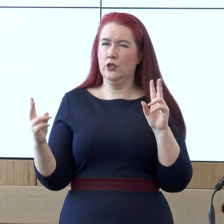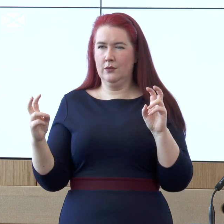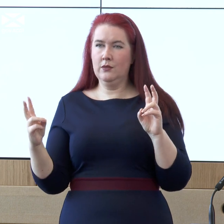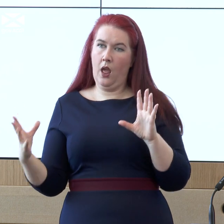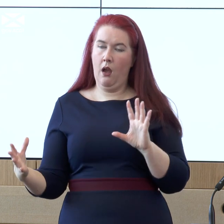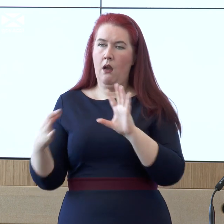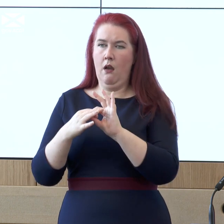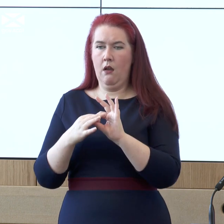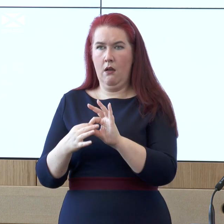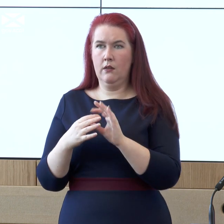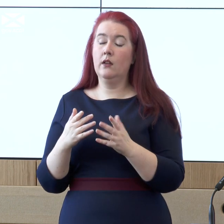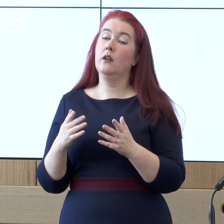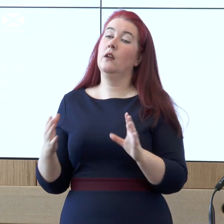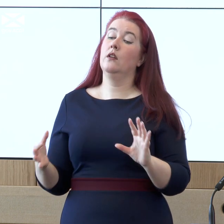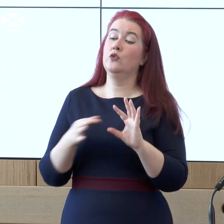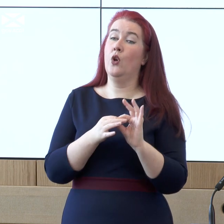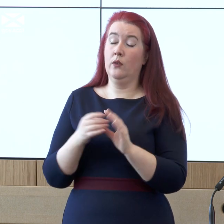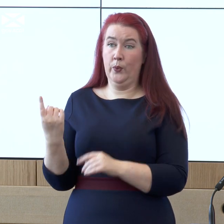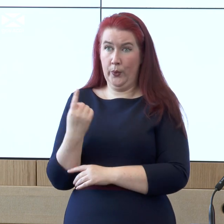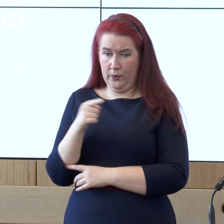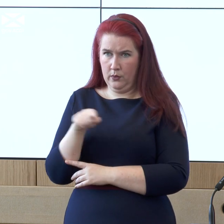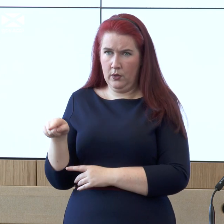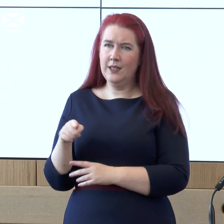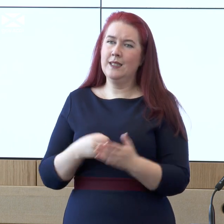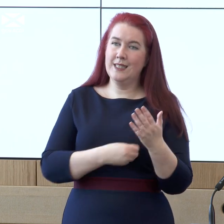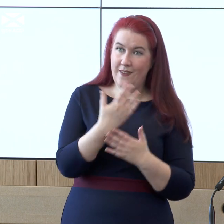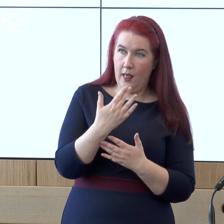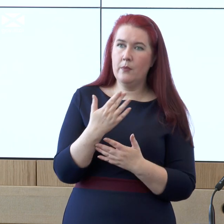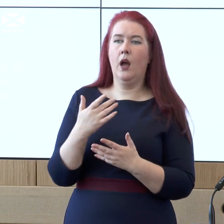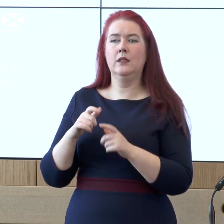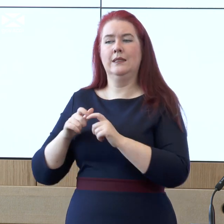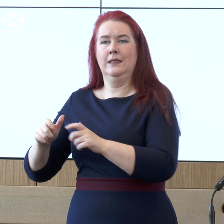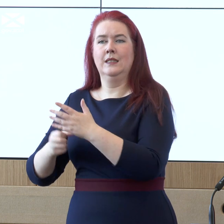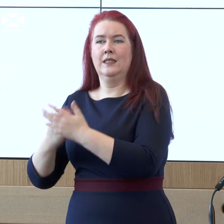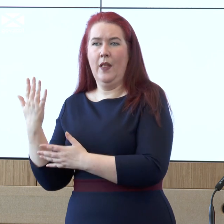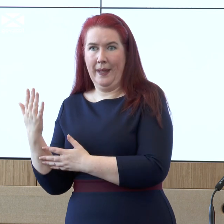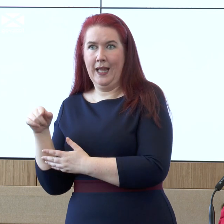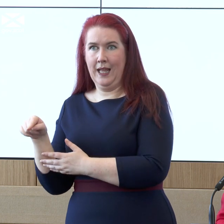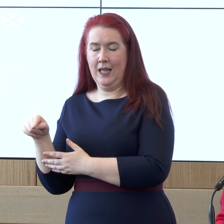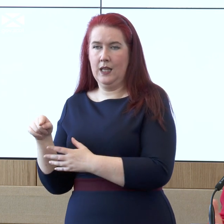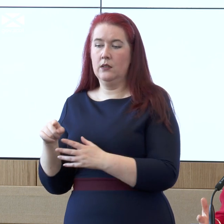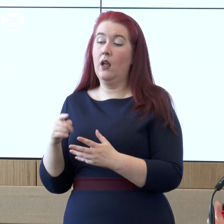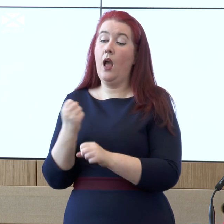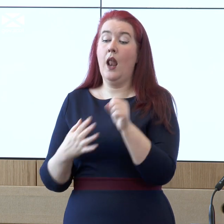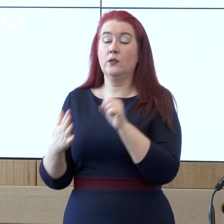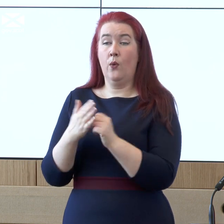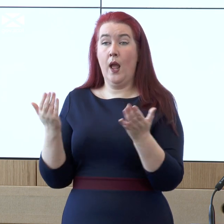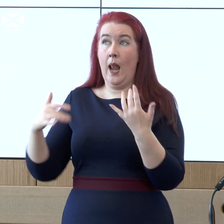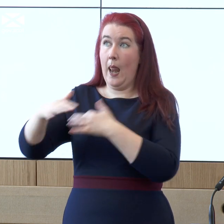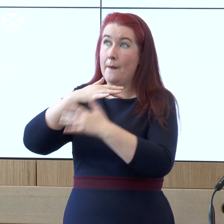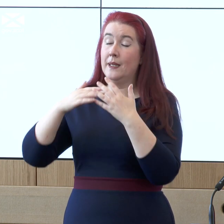Firstly, between the developed and developing worlds. We have supported the Glasgow Climate Dialogues, which